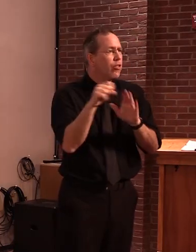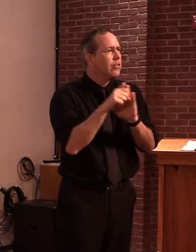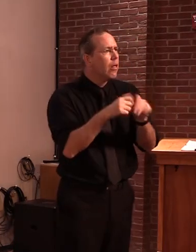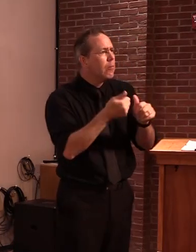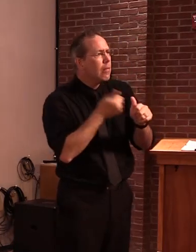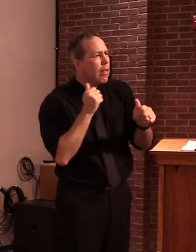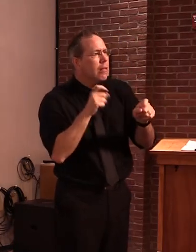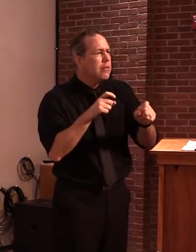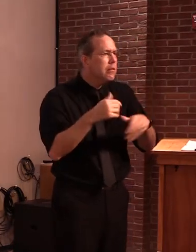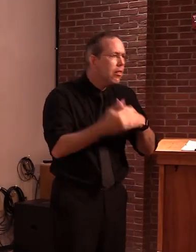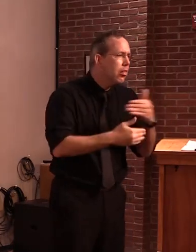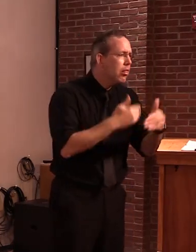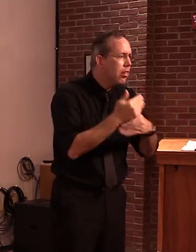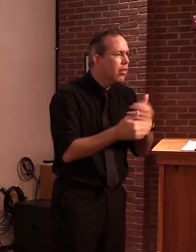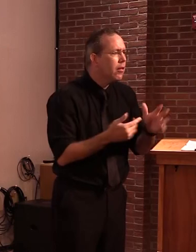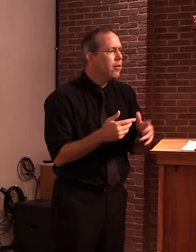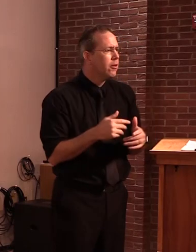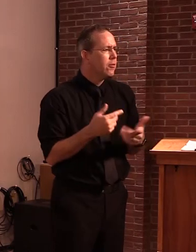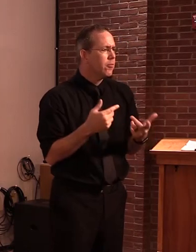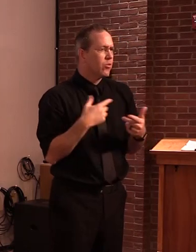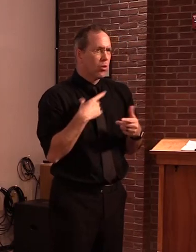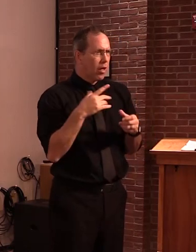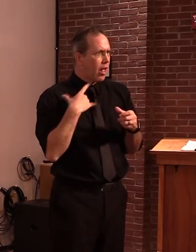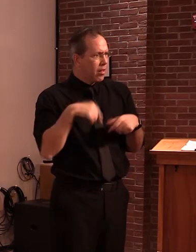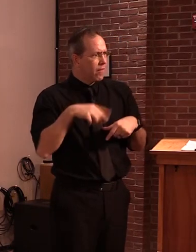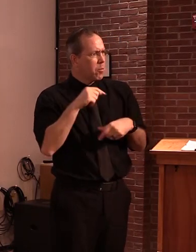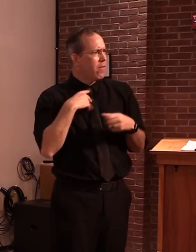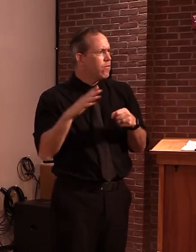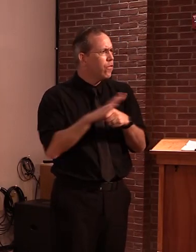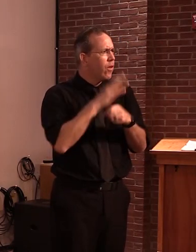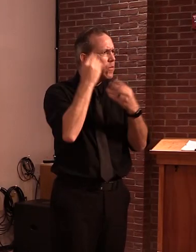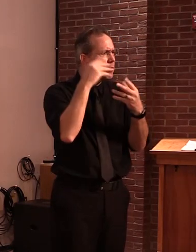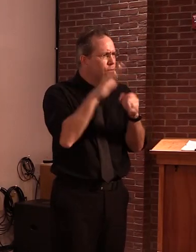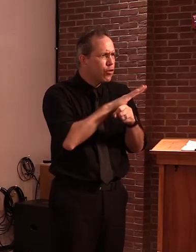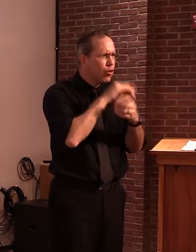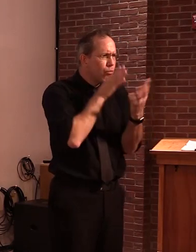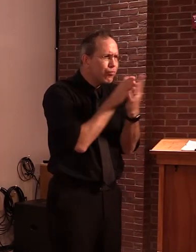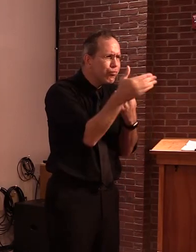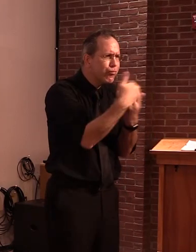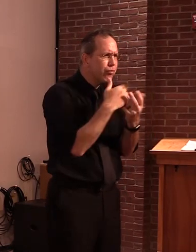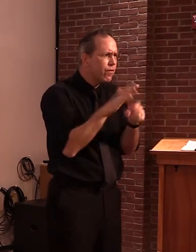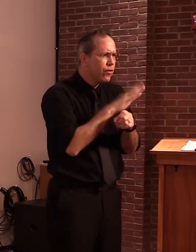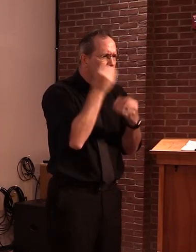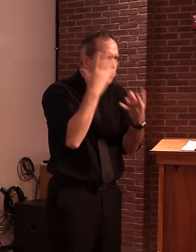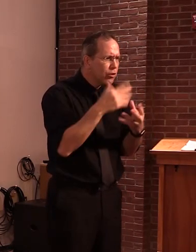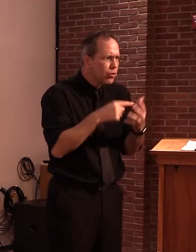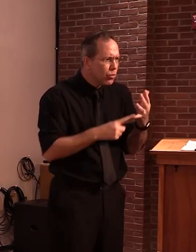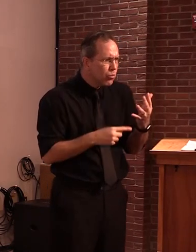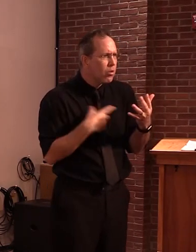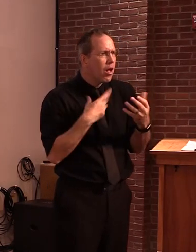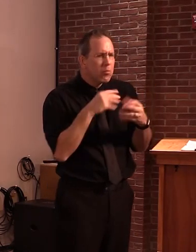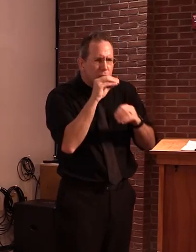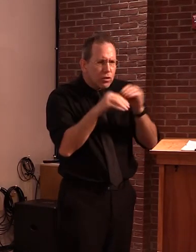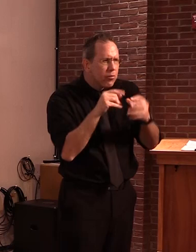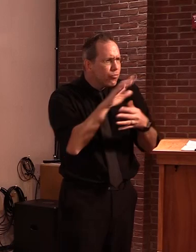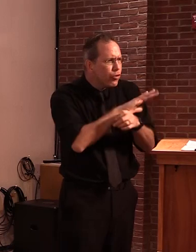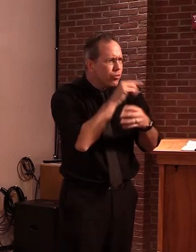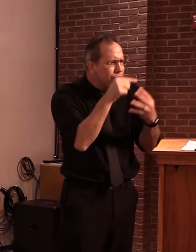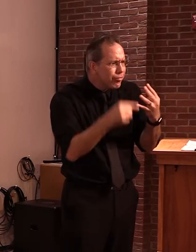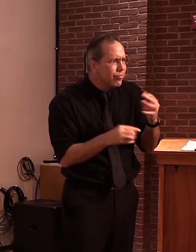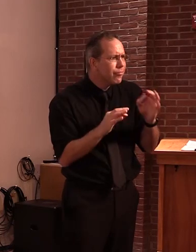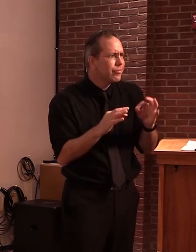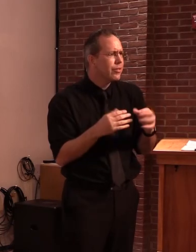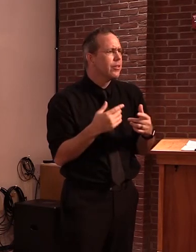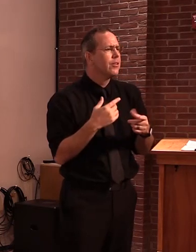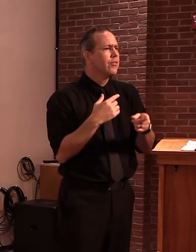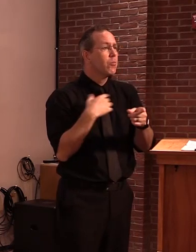tested the most of any state in the country in terms of its correction policy. We have to figure out